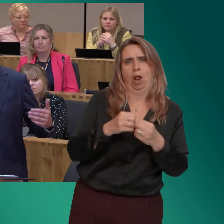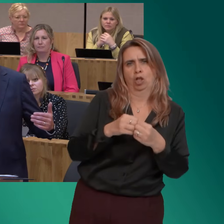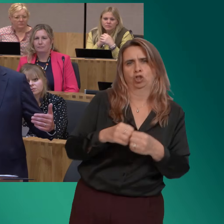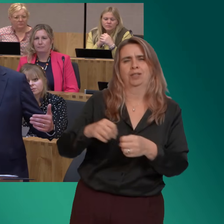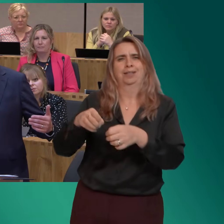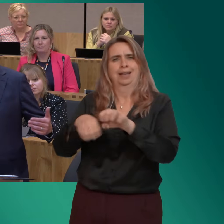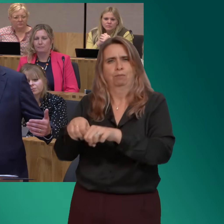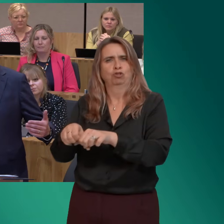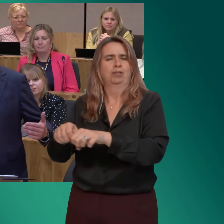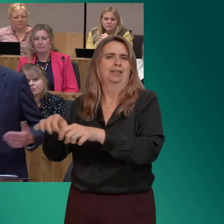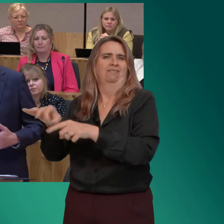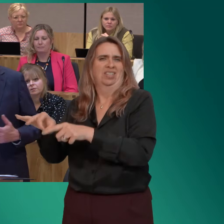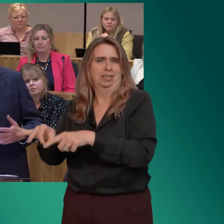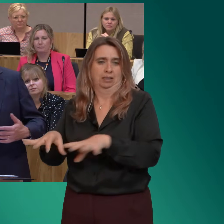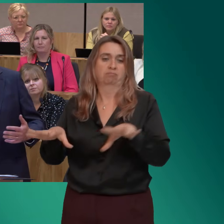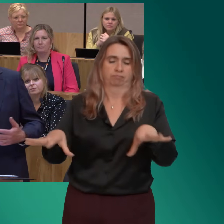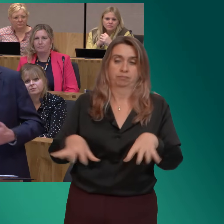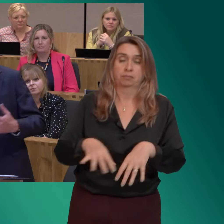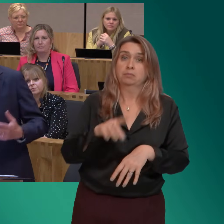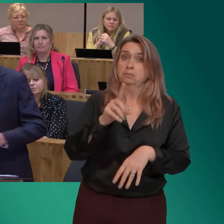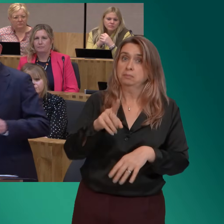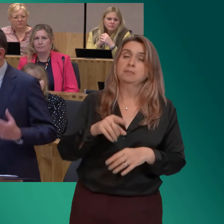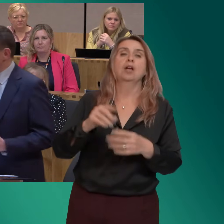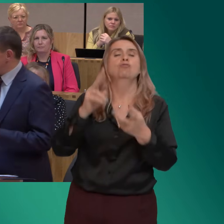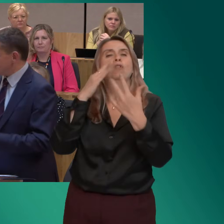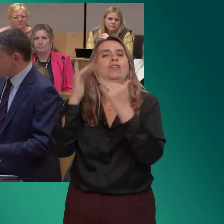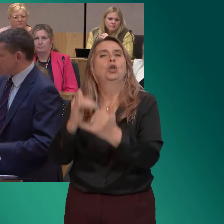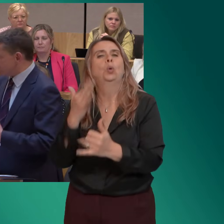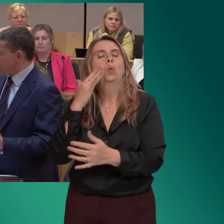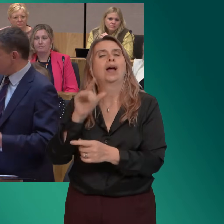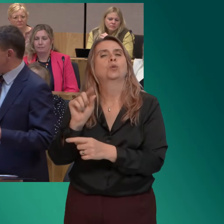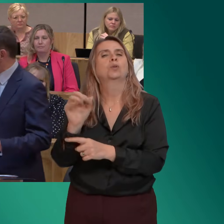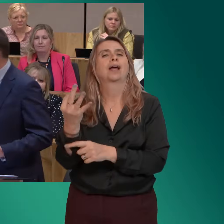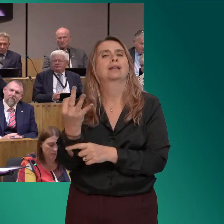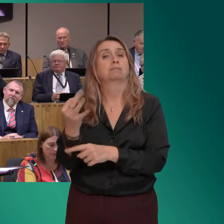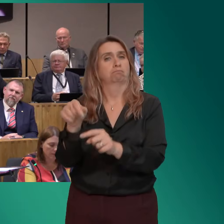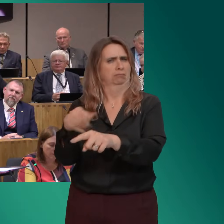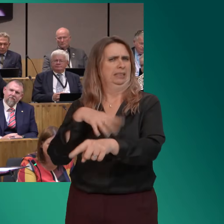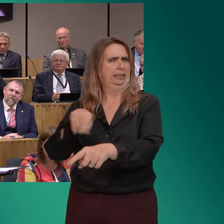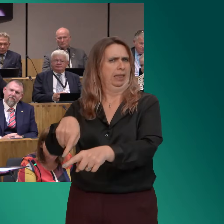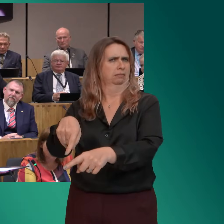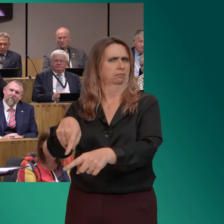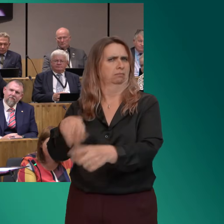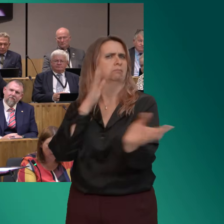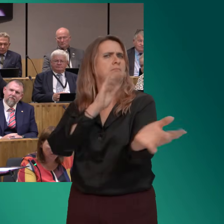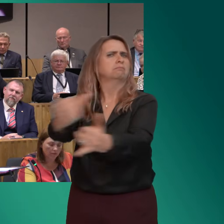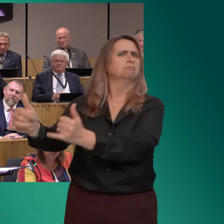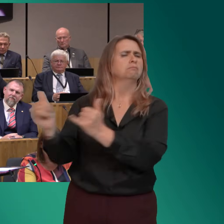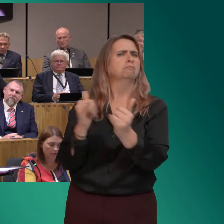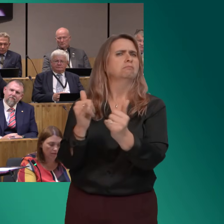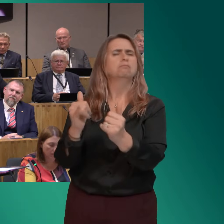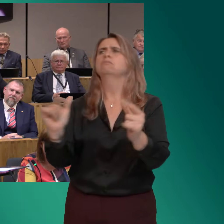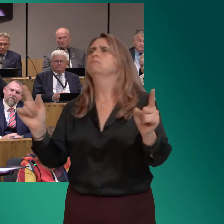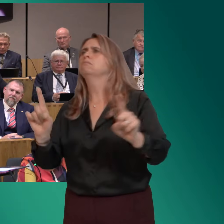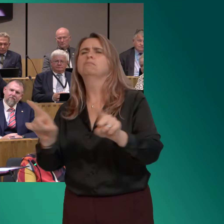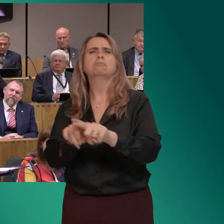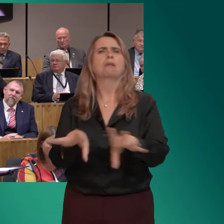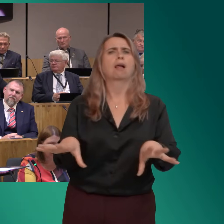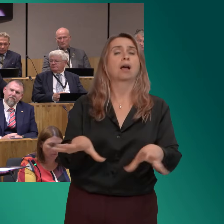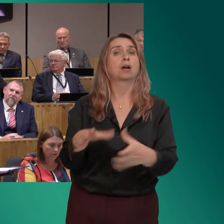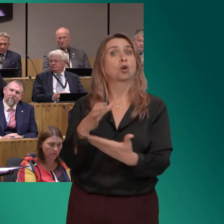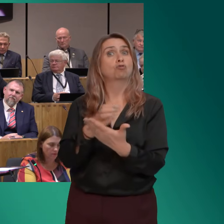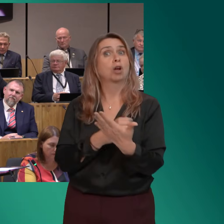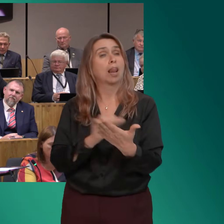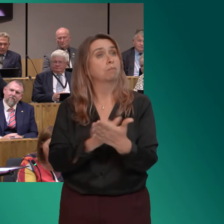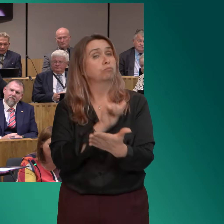autumn 2028, but I think it's important that we do have a review and have a current understanding of whether the curriculum is